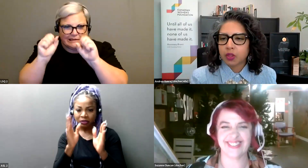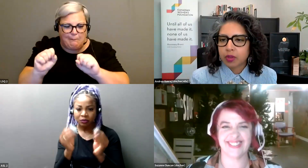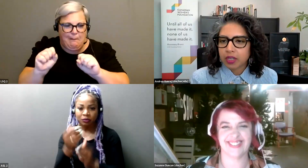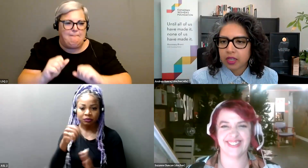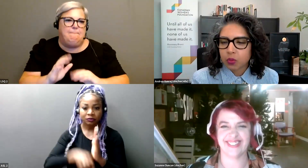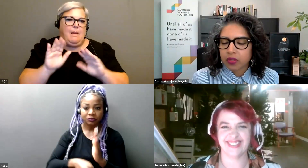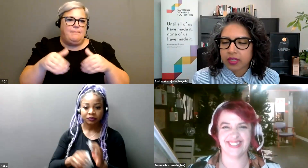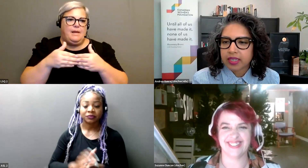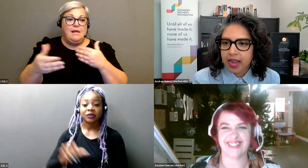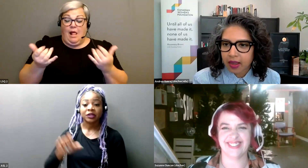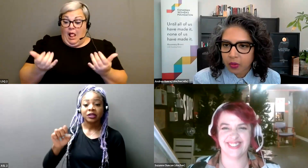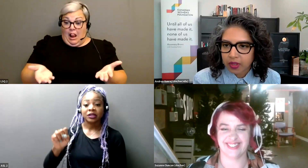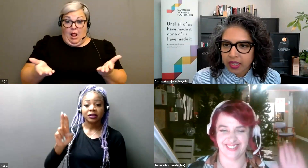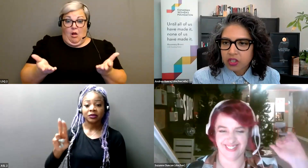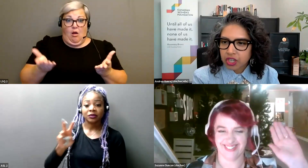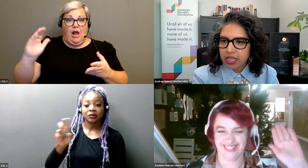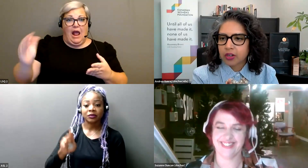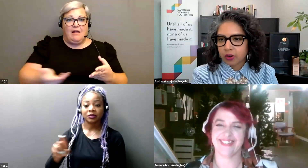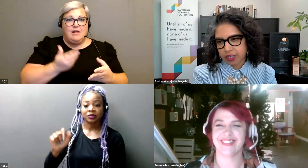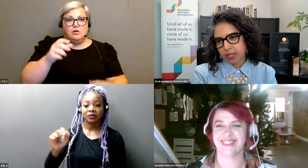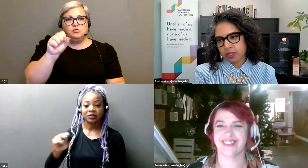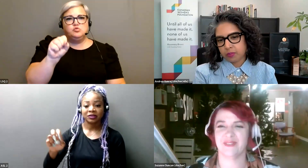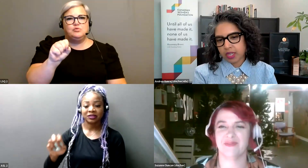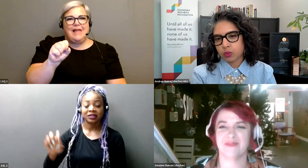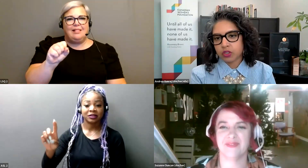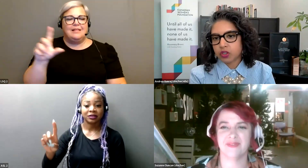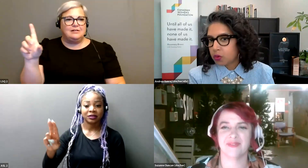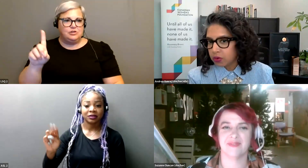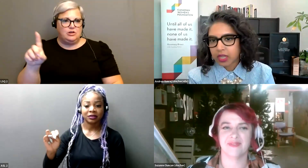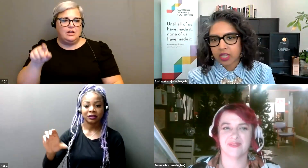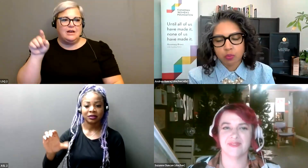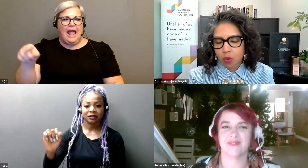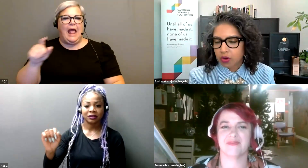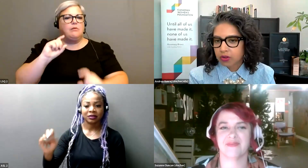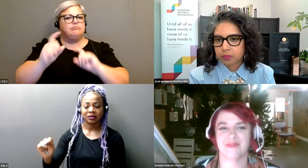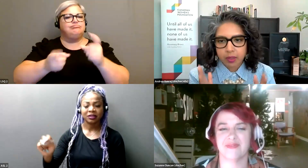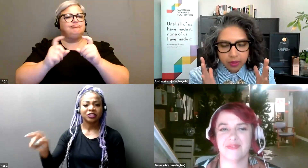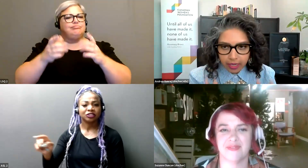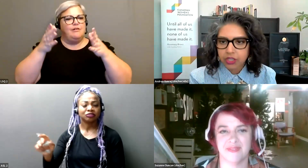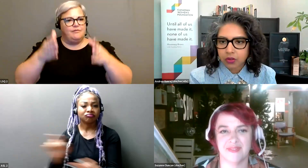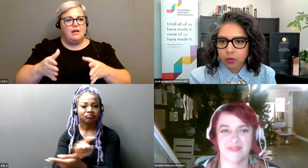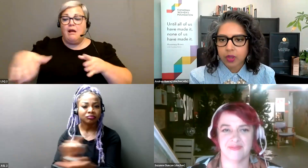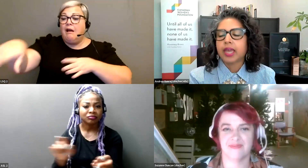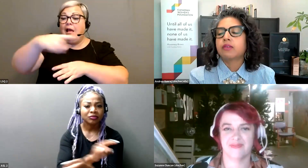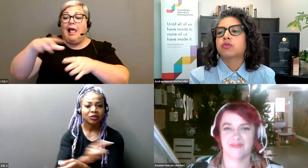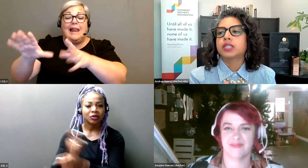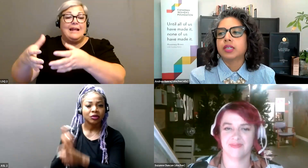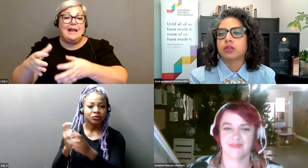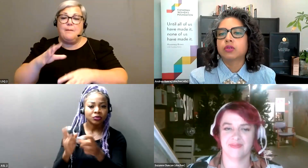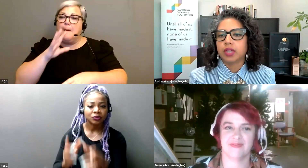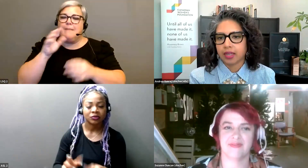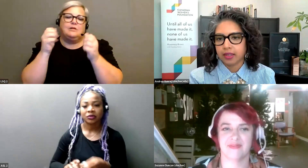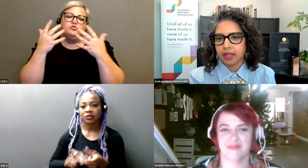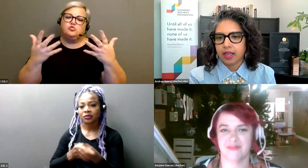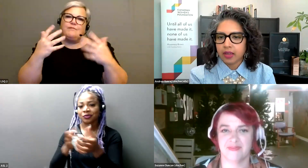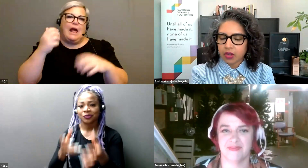of Philanthropy, is with us now. She and her team speaks with donors and supporters, people like you, every